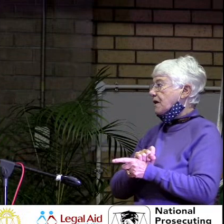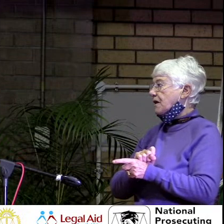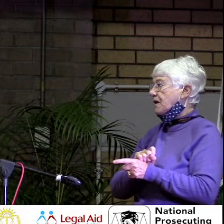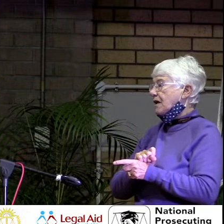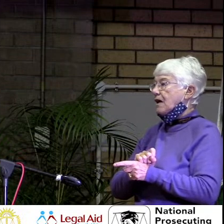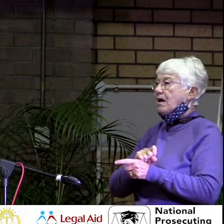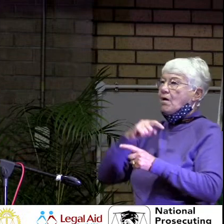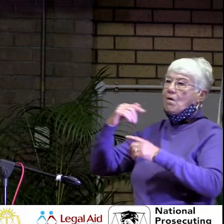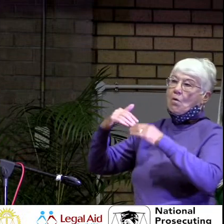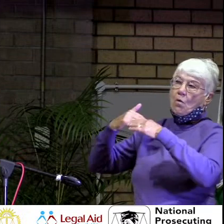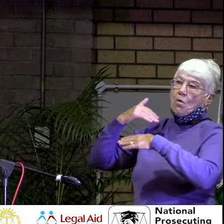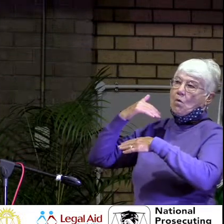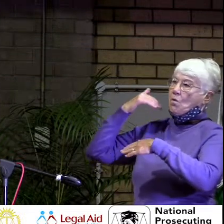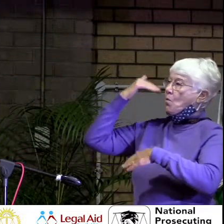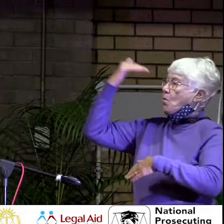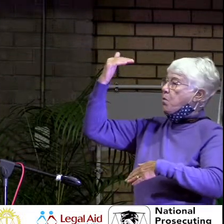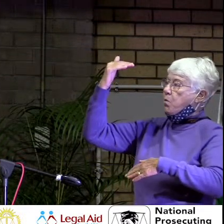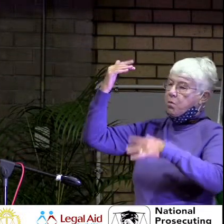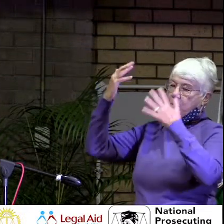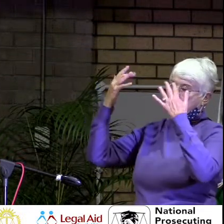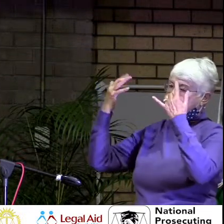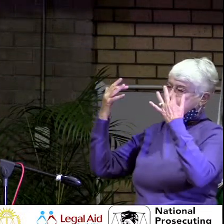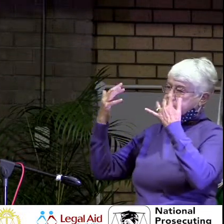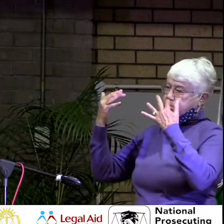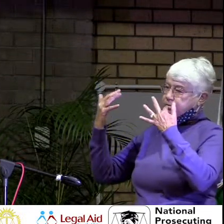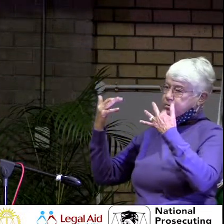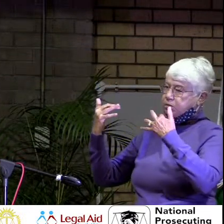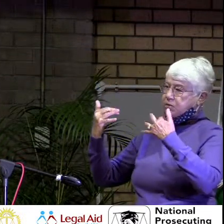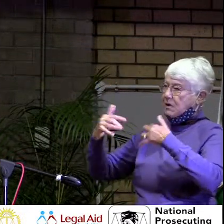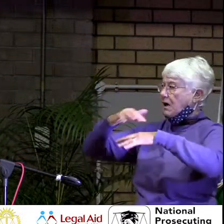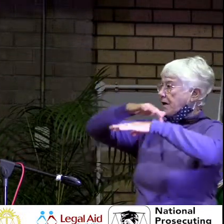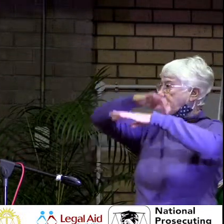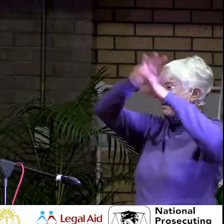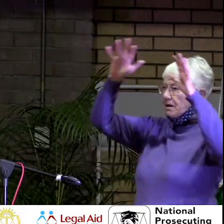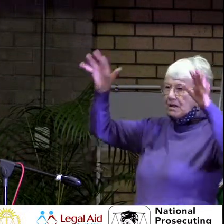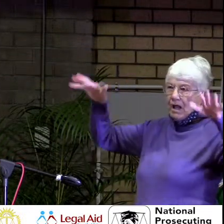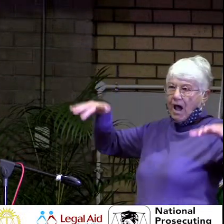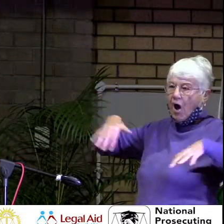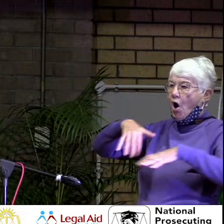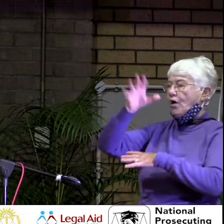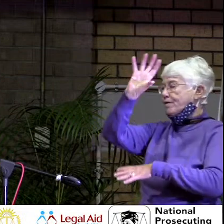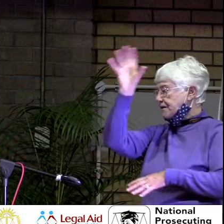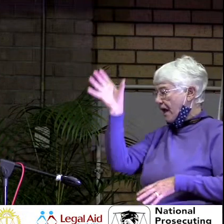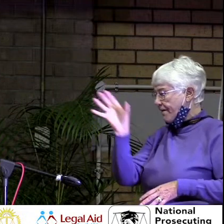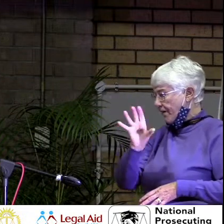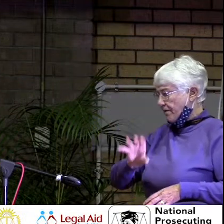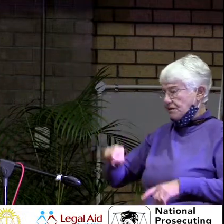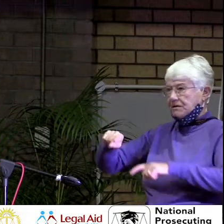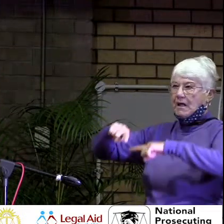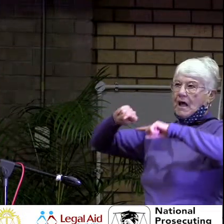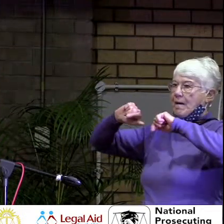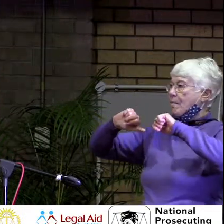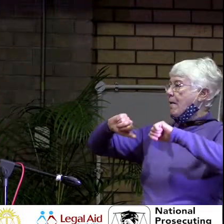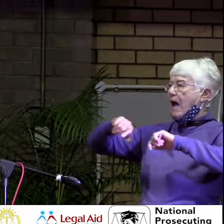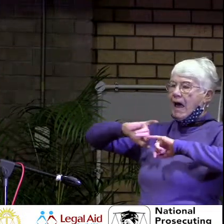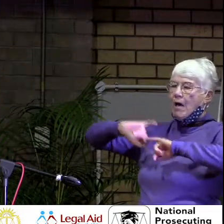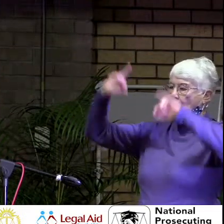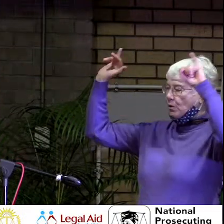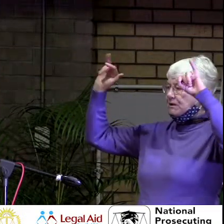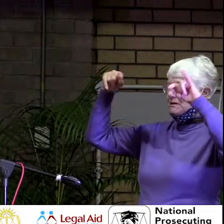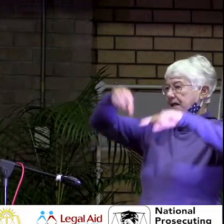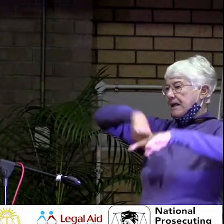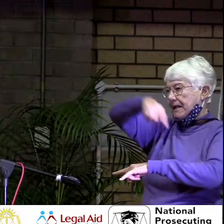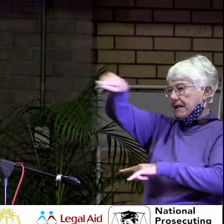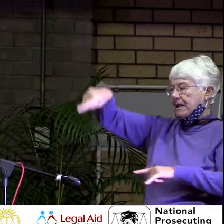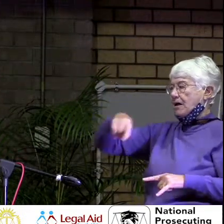nationally, so it does link in with the police saying you've got more crimes here. The Department of Social Development has a